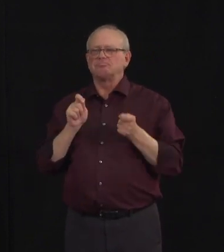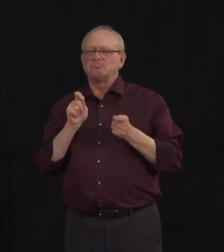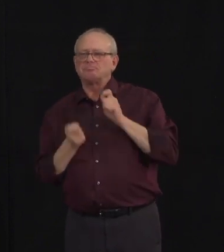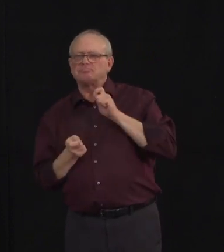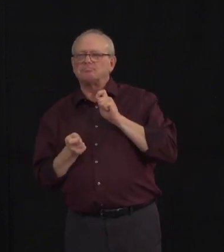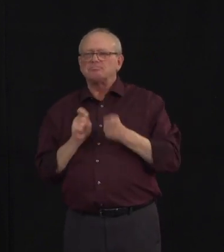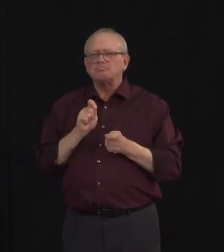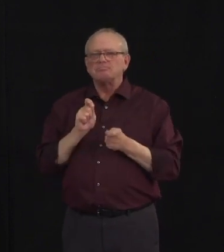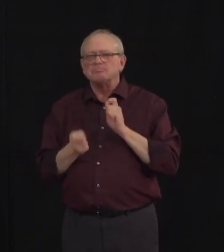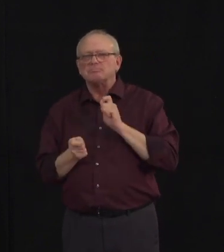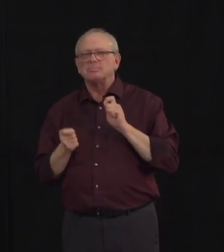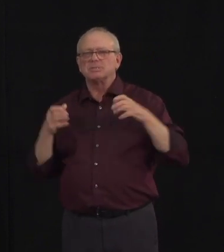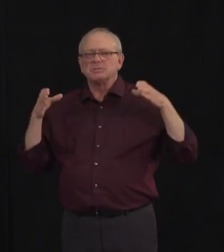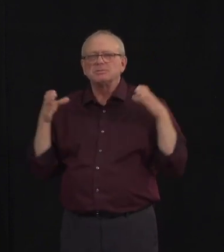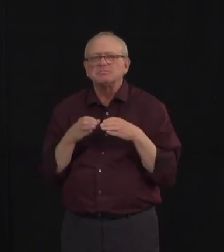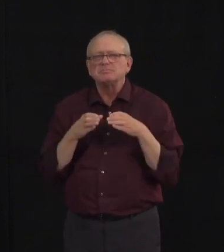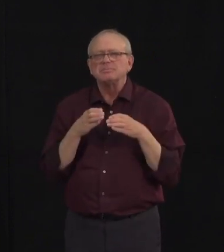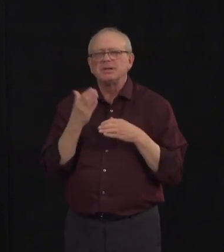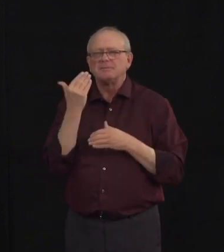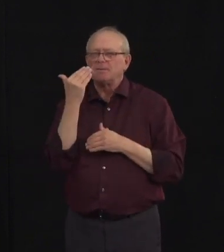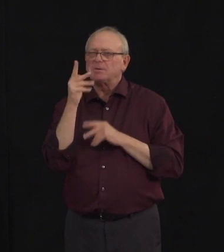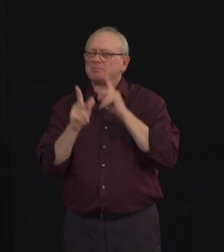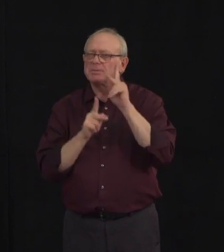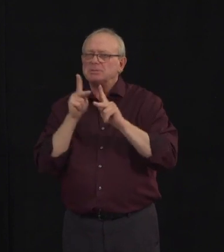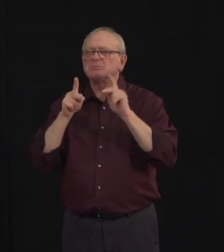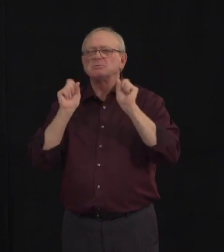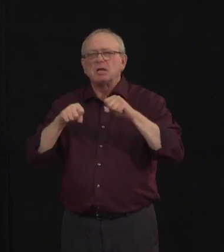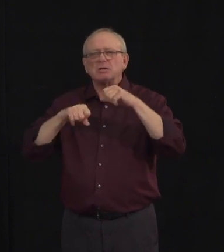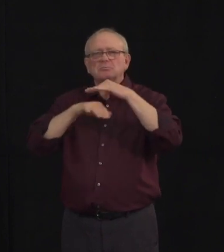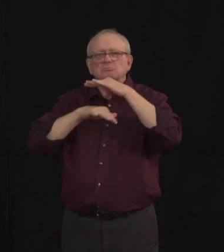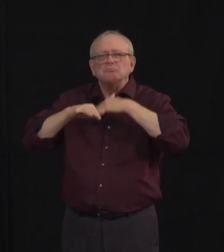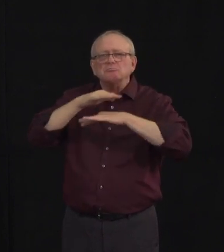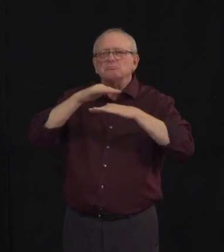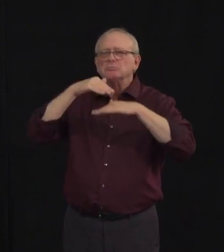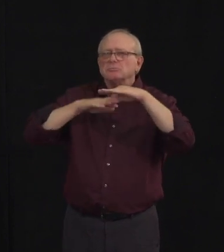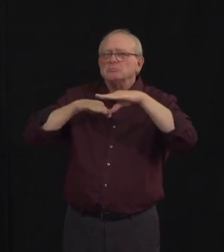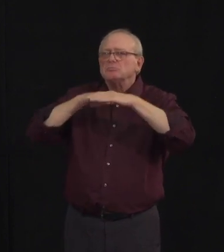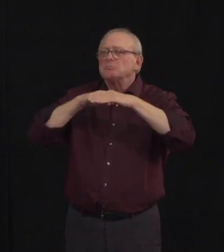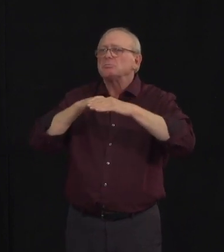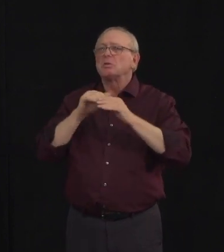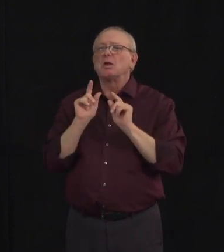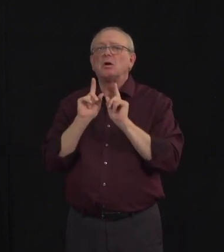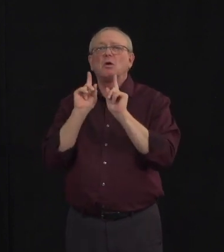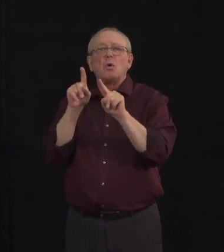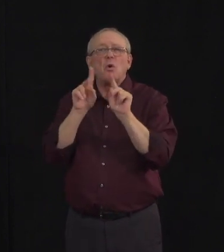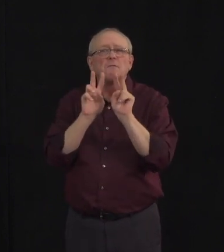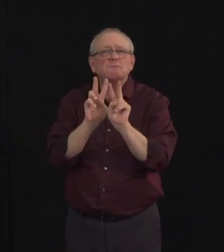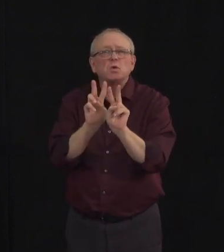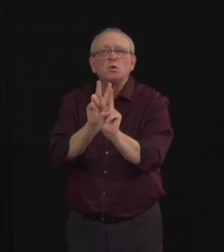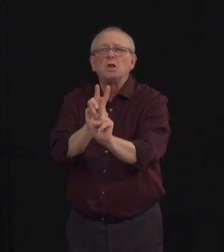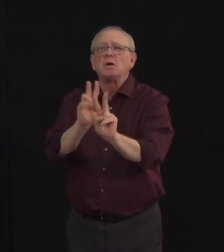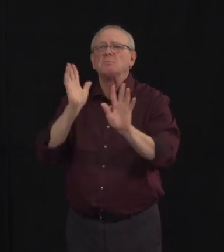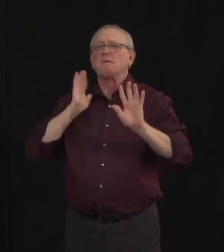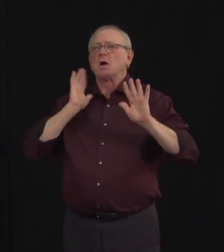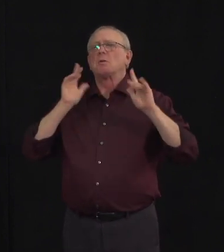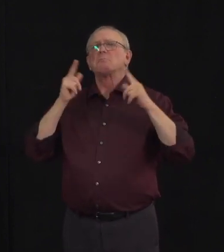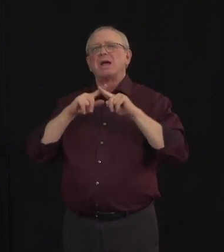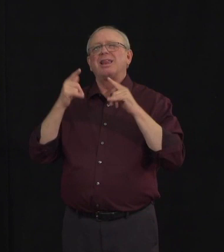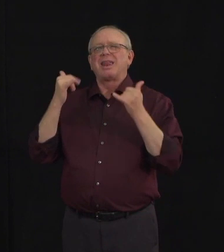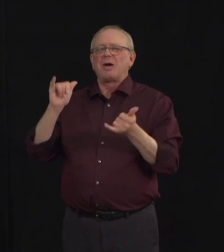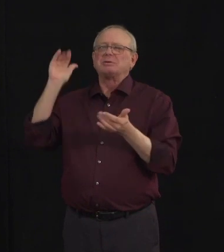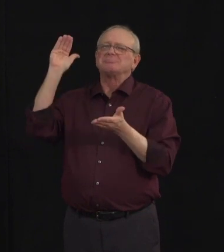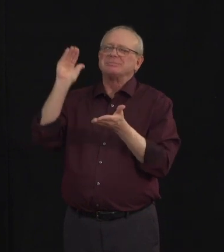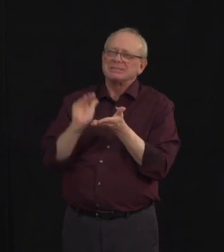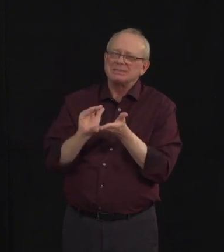with 15 people or fewer where we couldn't hug those with whom we were grieving. We have canceled vacations. Our kids have